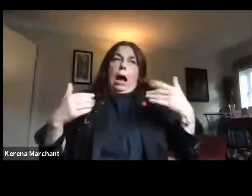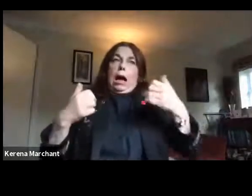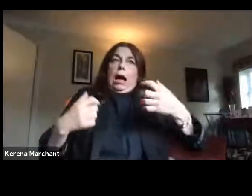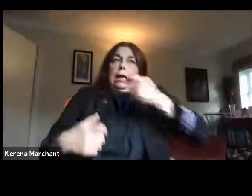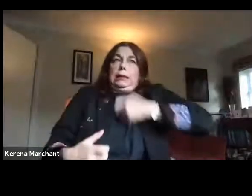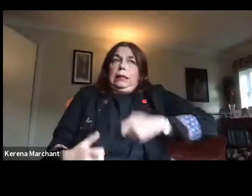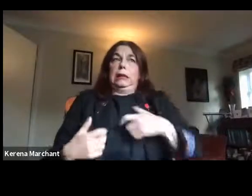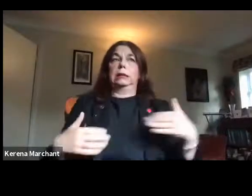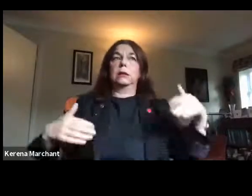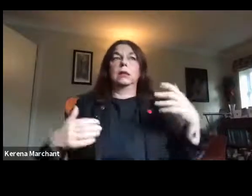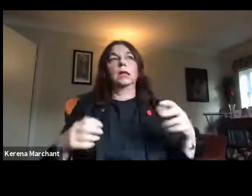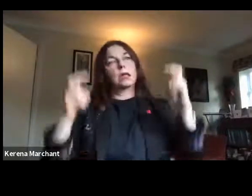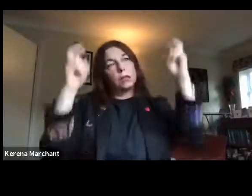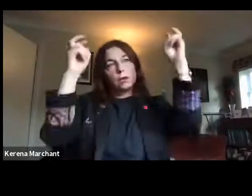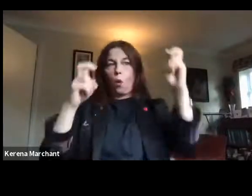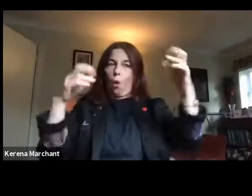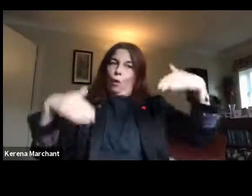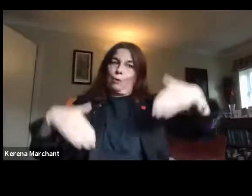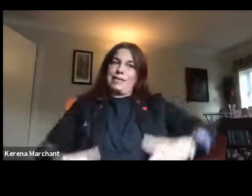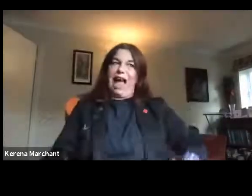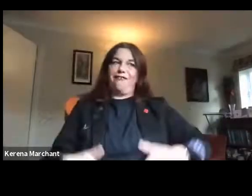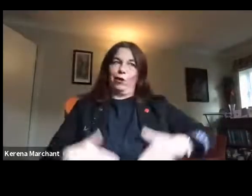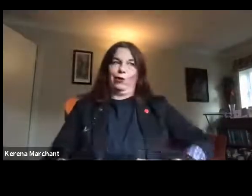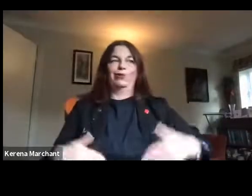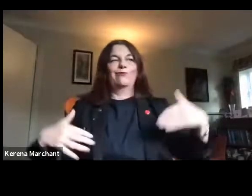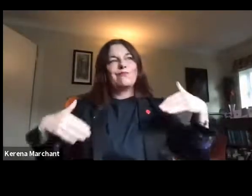If I think about my own experience